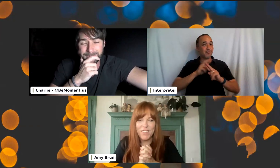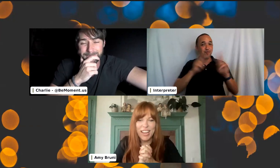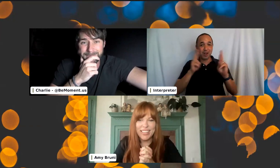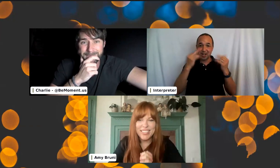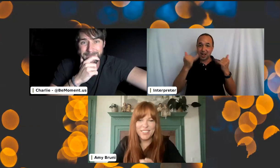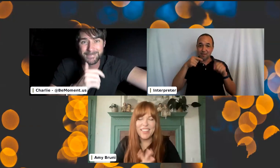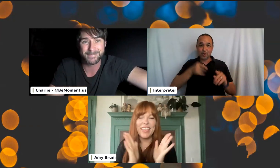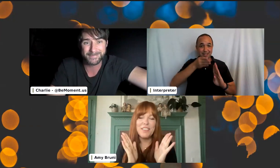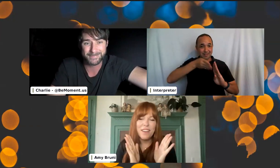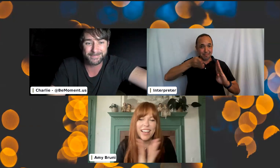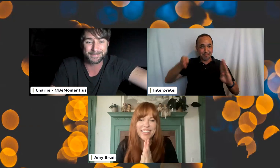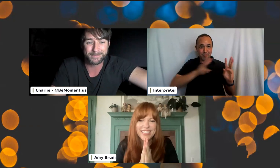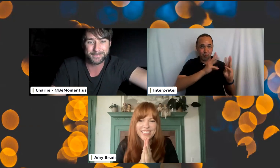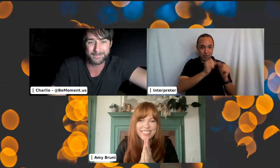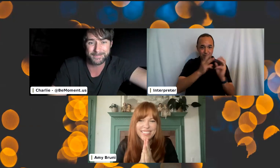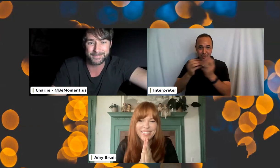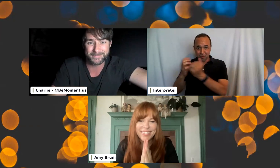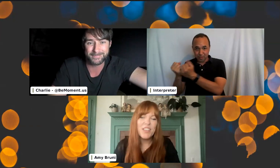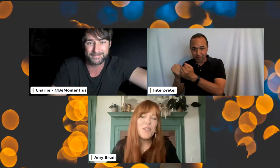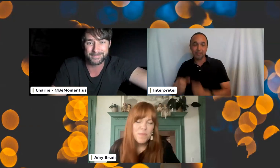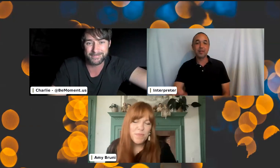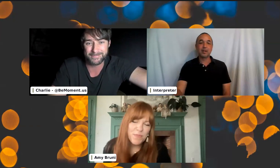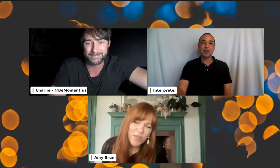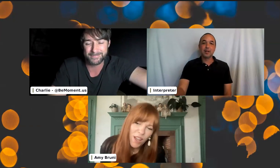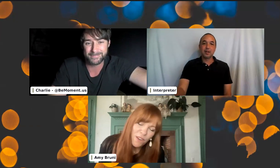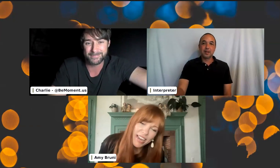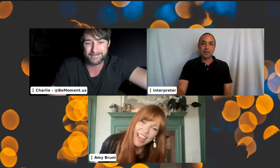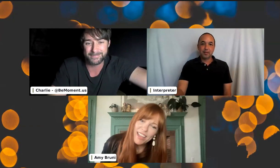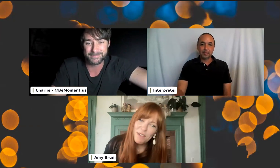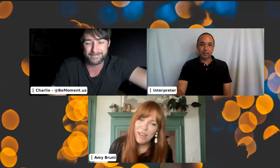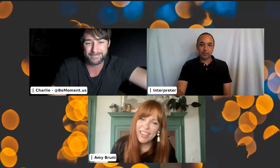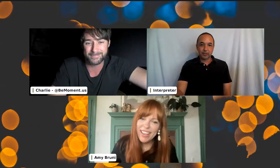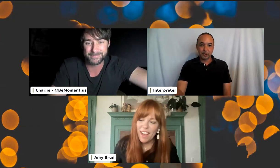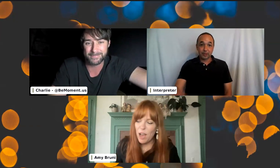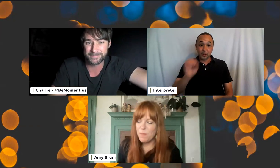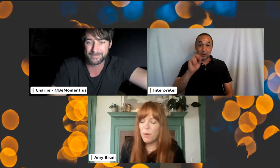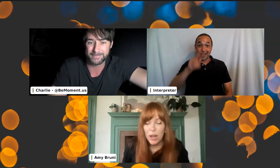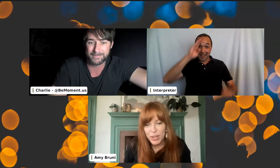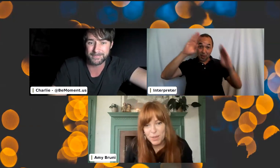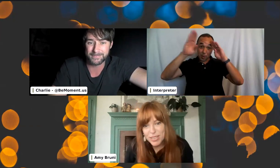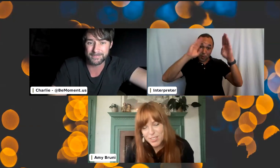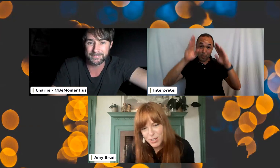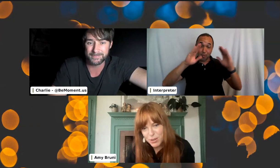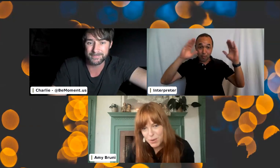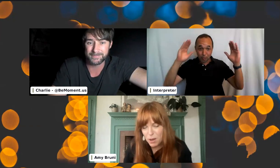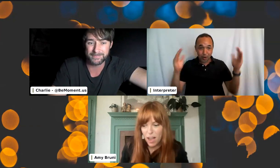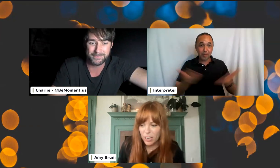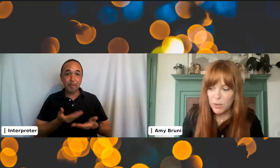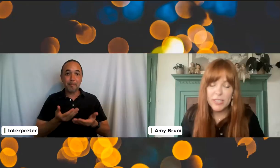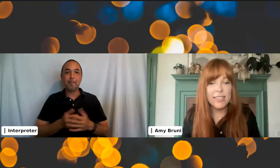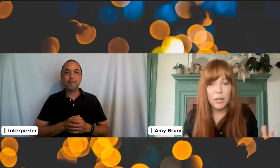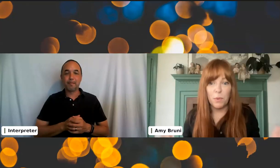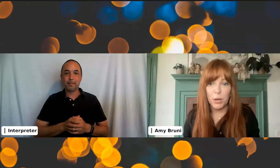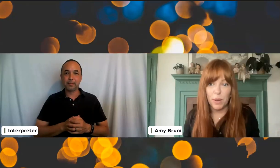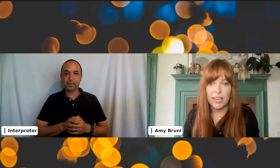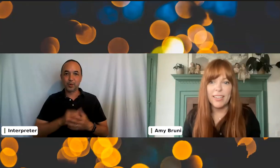series. All right, let's do it. Thank you, guys. All right, hey everybody. Welcome to